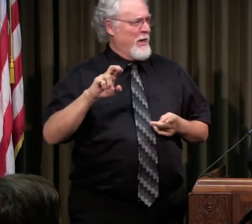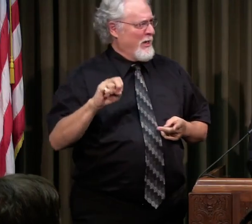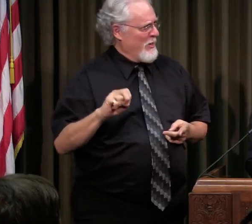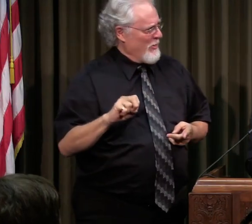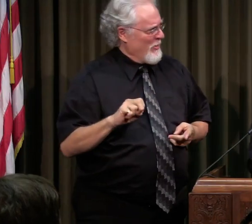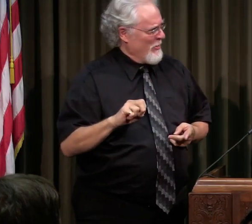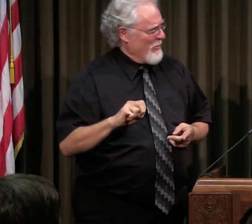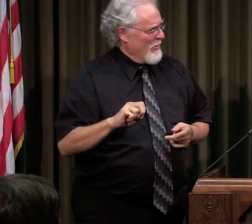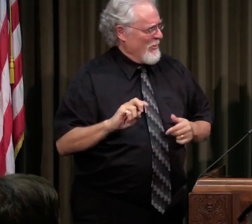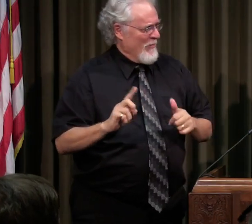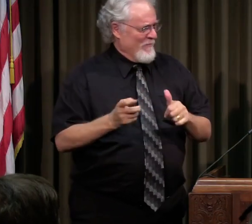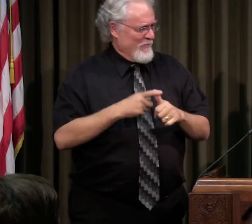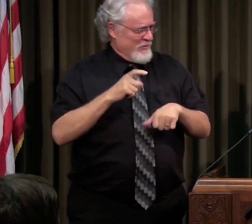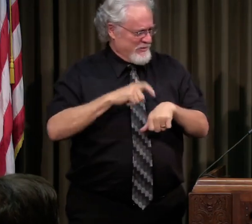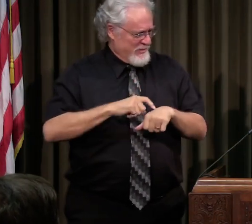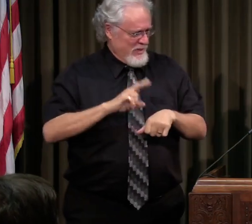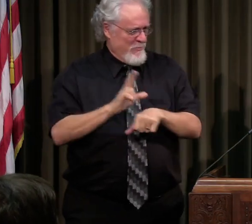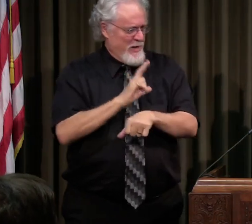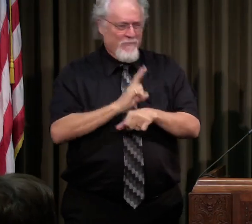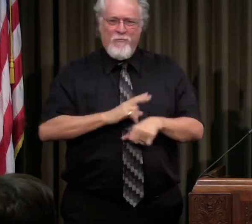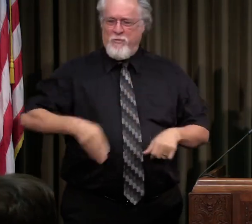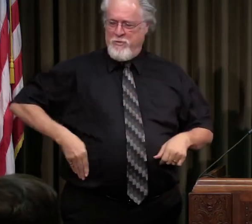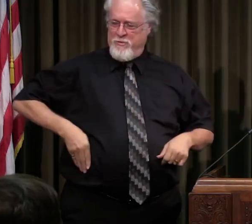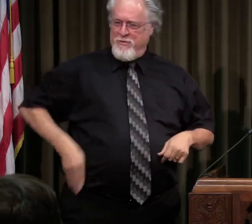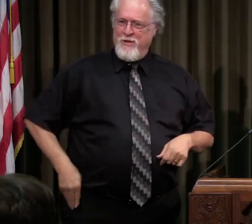first time I've ever worn a pocket square, I think.